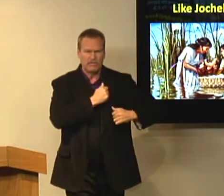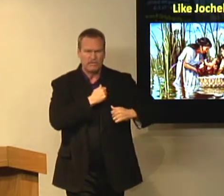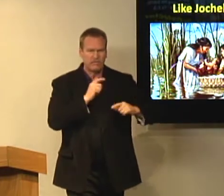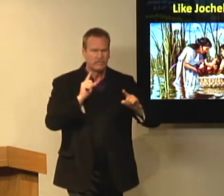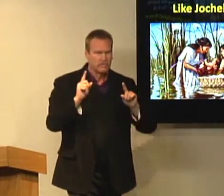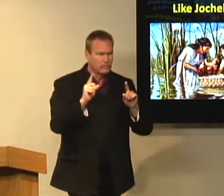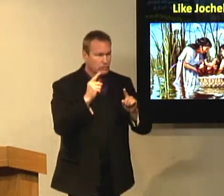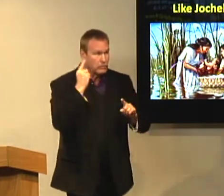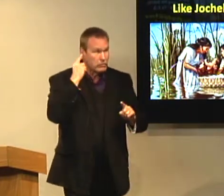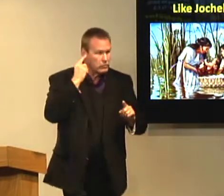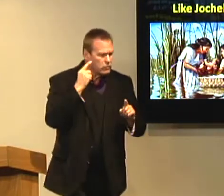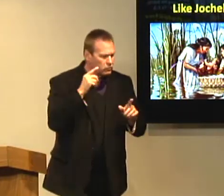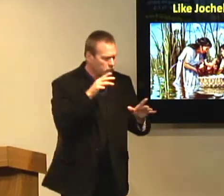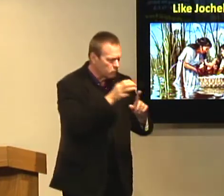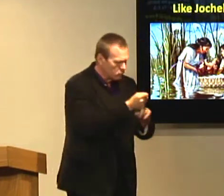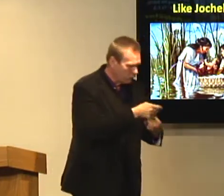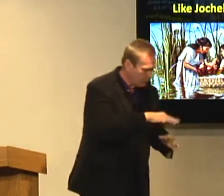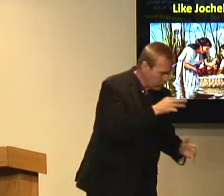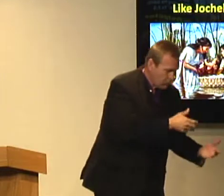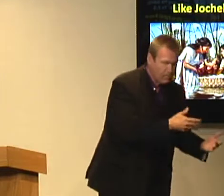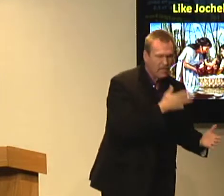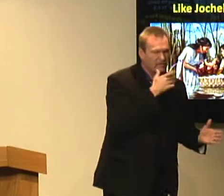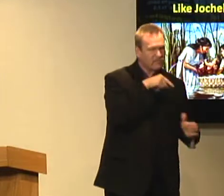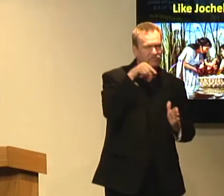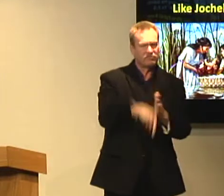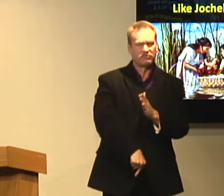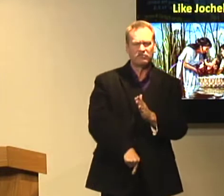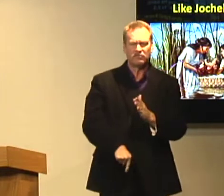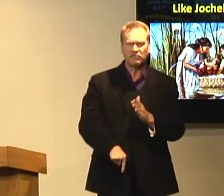because the soldiers were looking. If they would hear a baby crying, they would kill it.